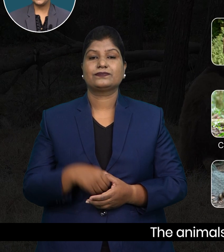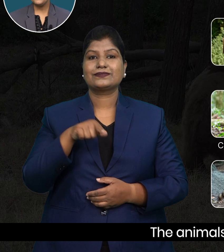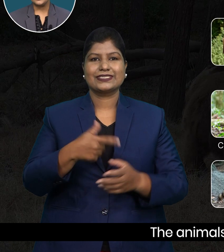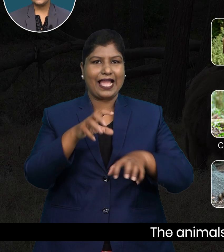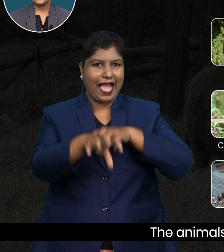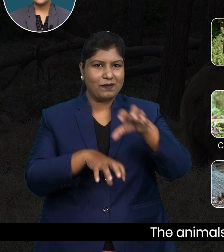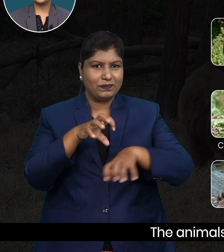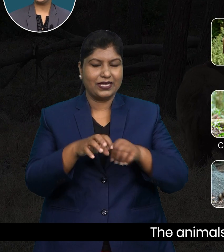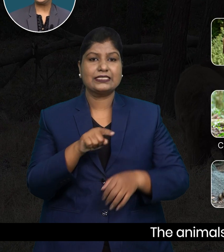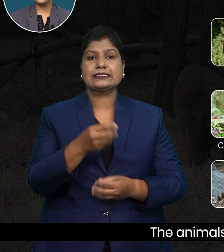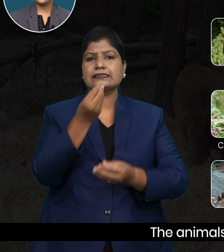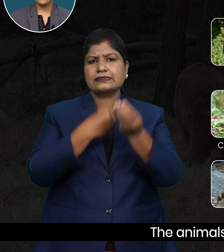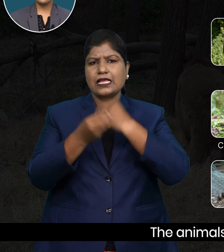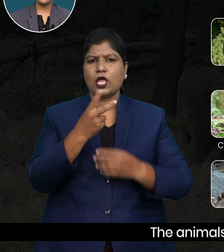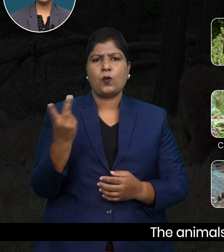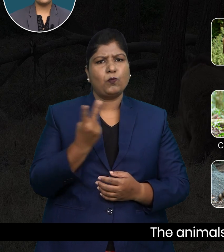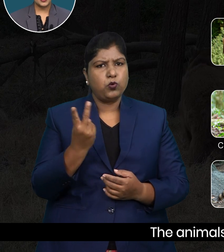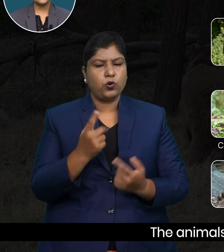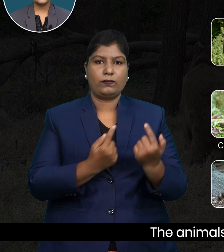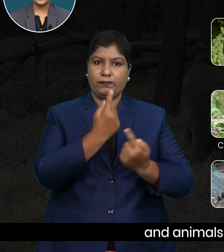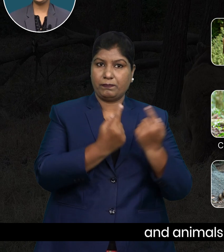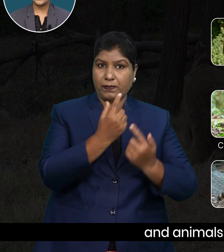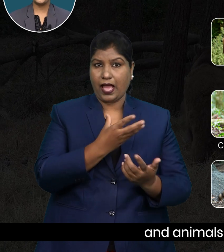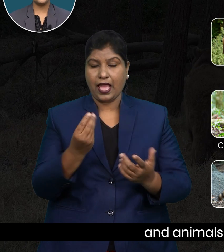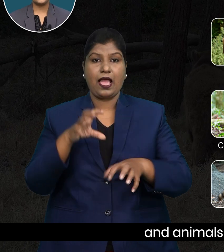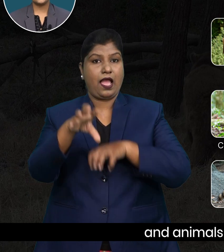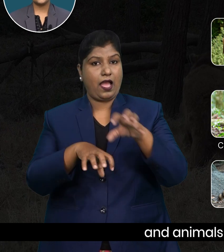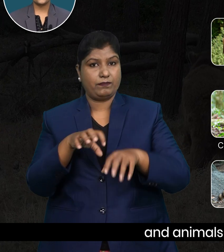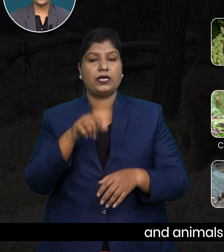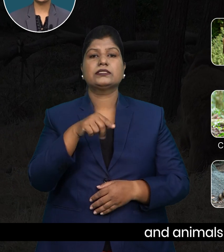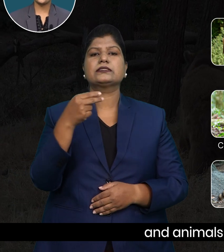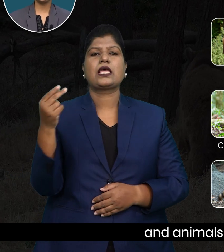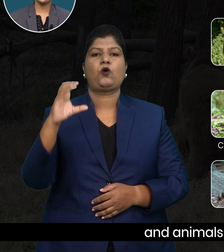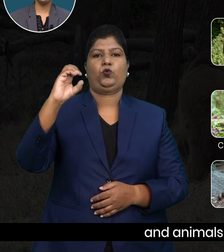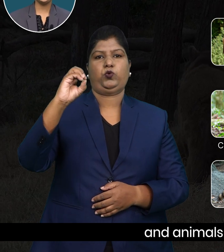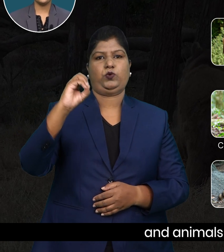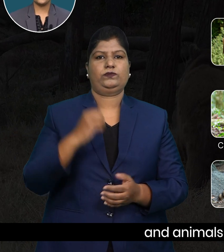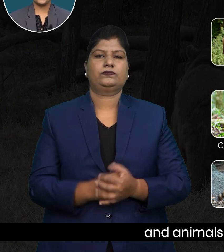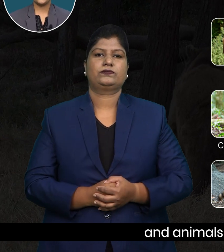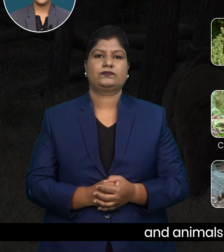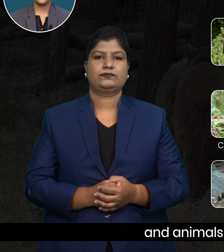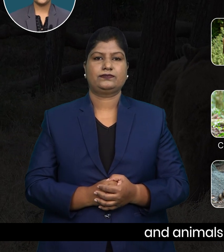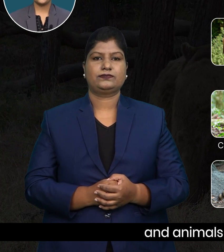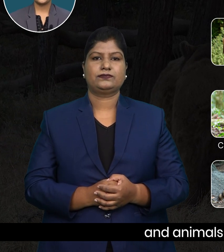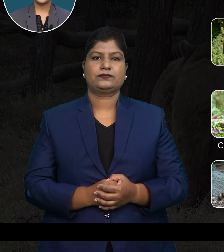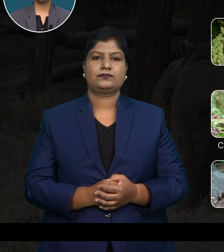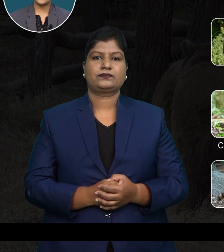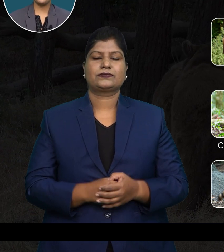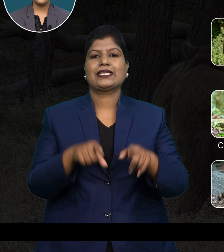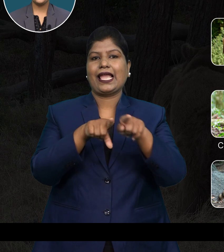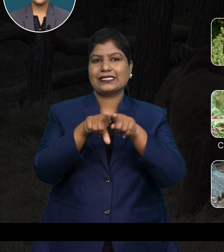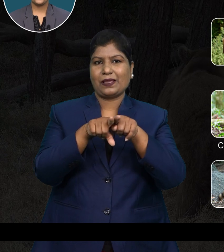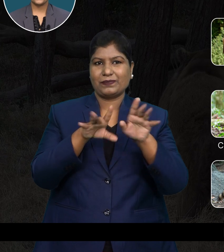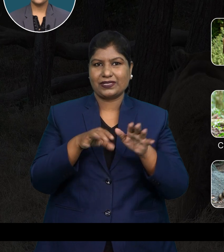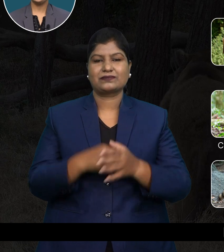The animals that eat both plants and animals are called omnivores.